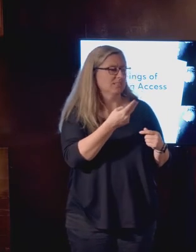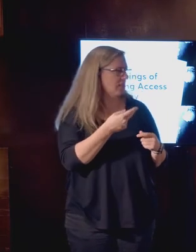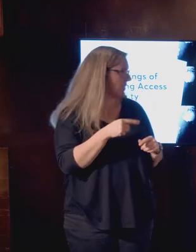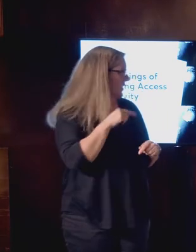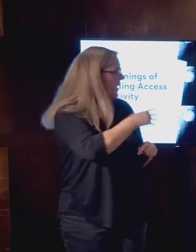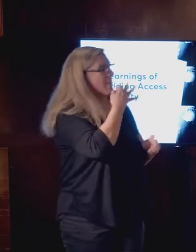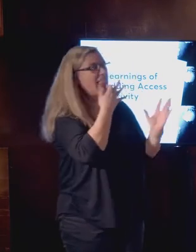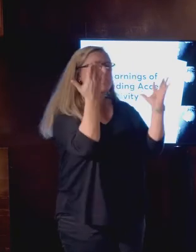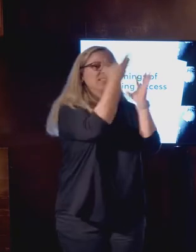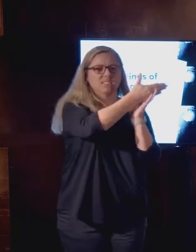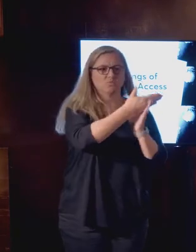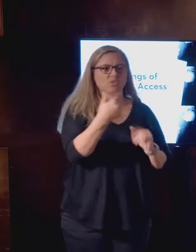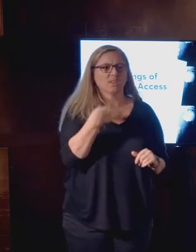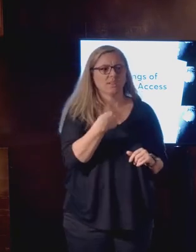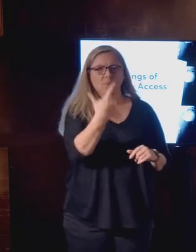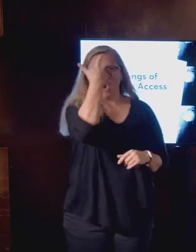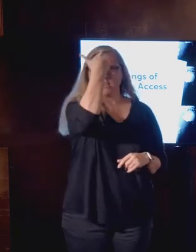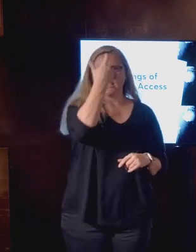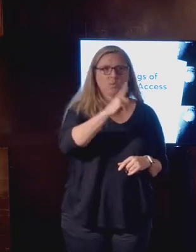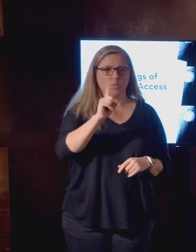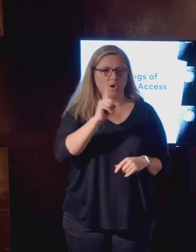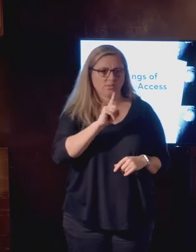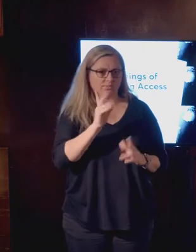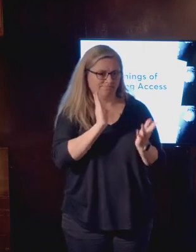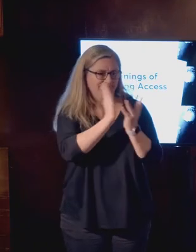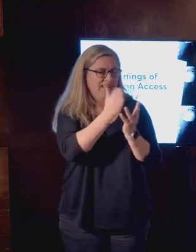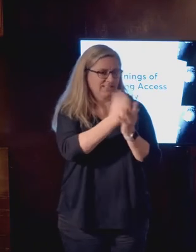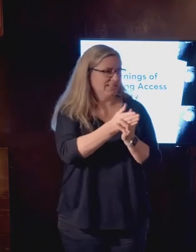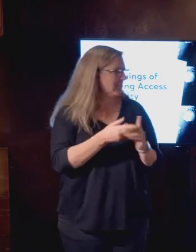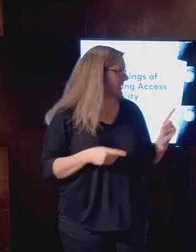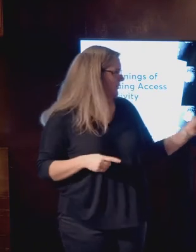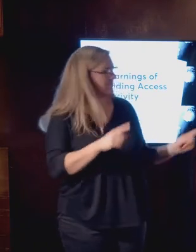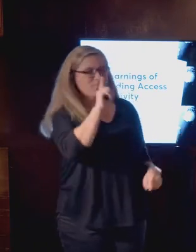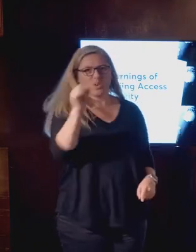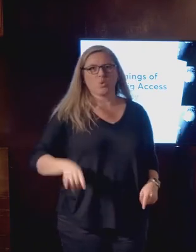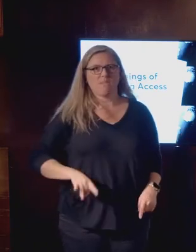I'm going to interrupt you though, because the idea was always to get the access